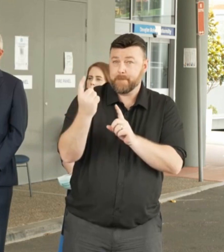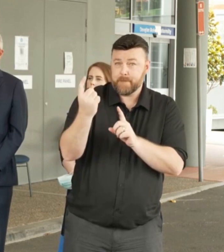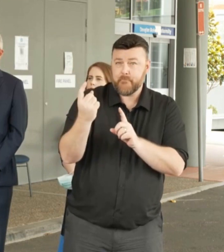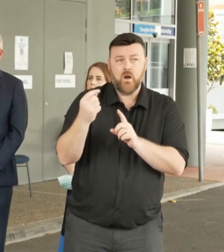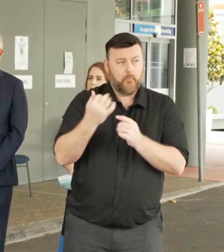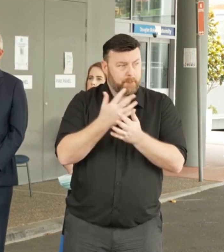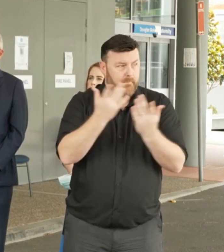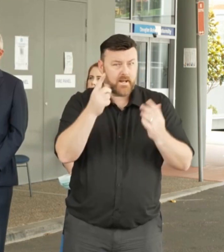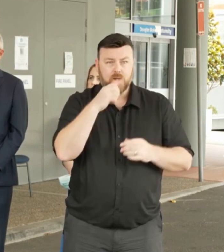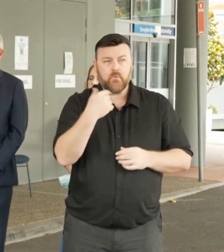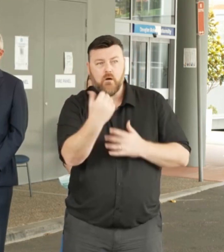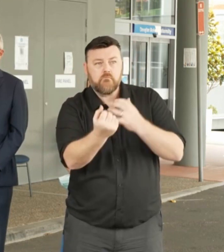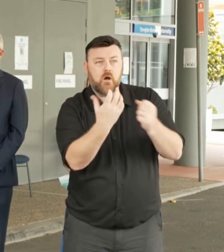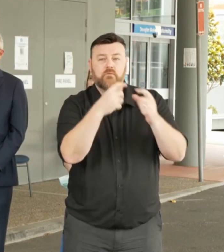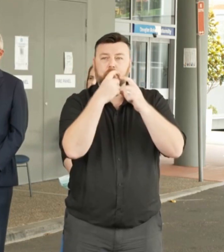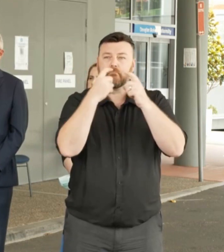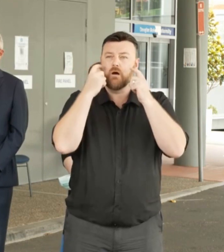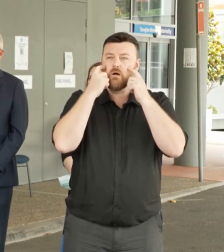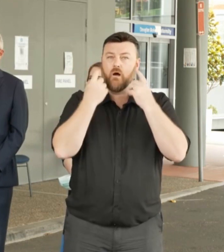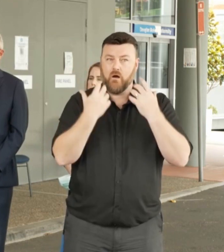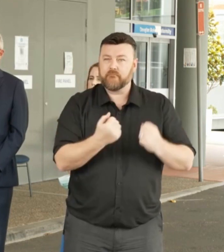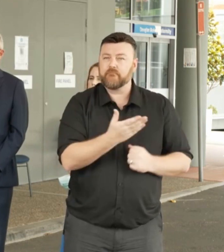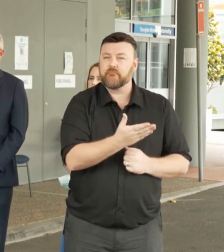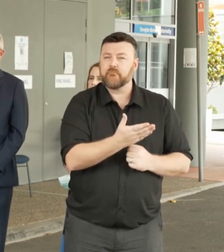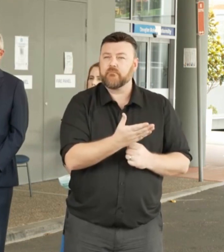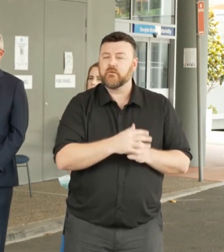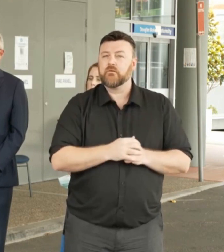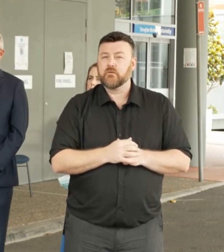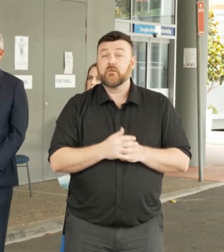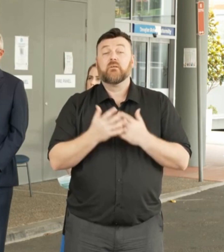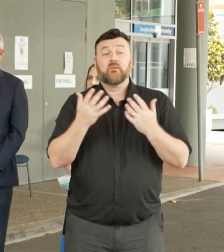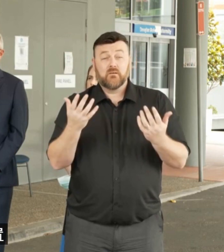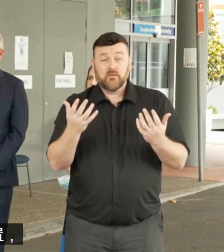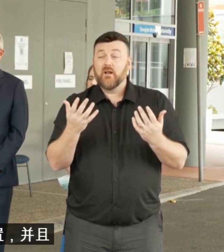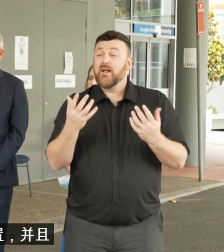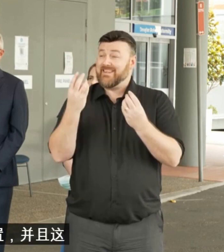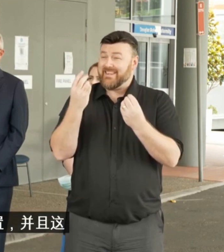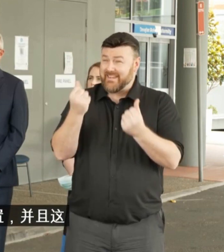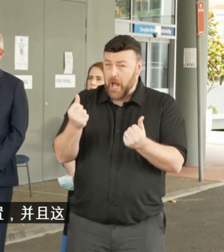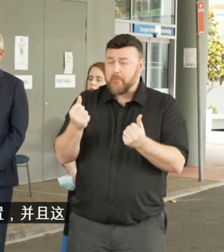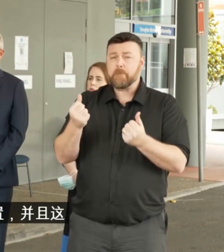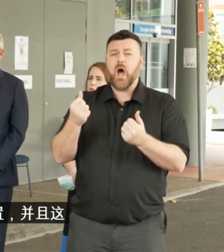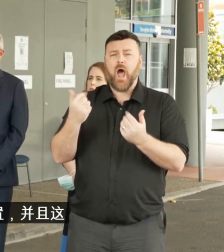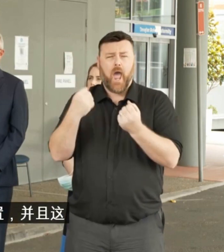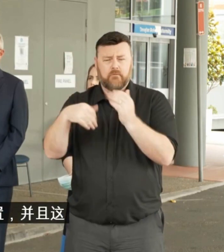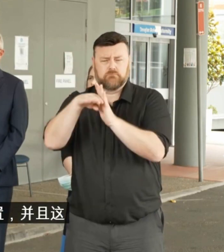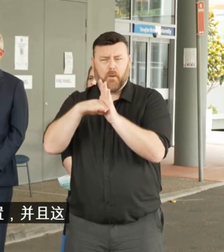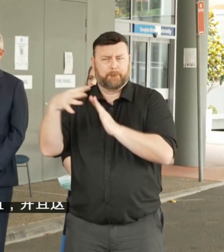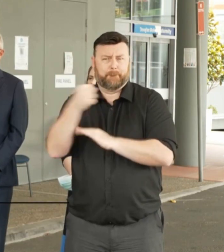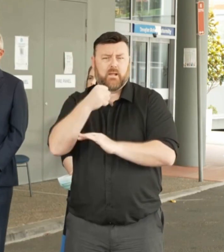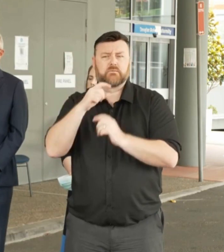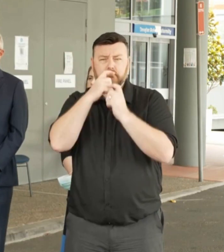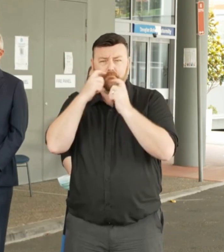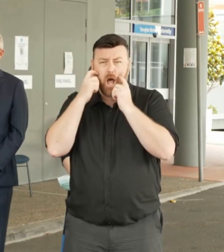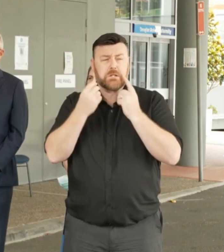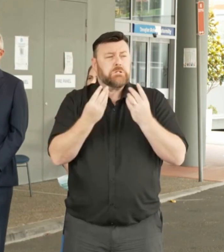recommend that. In addition to that, there are settings where masks are mandated, and that will be with us for some time.